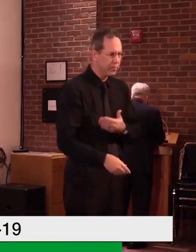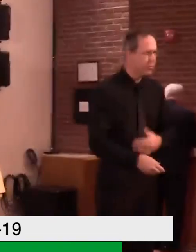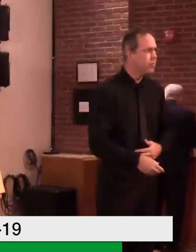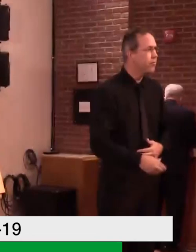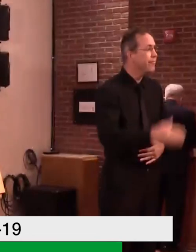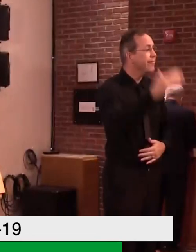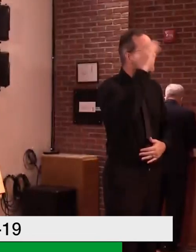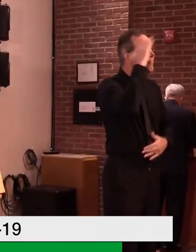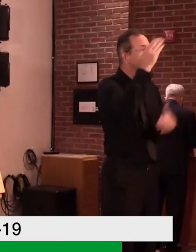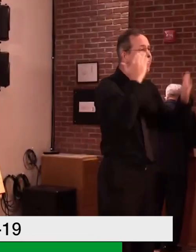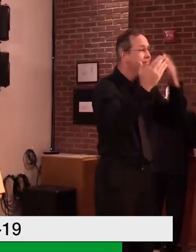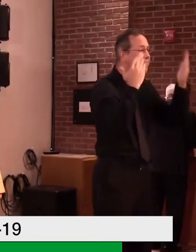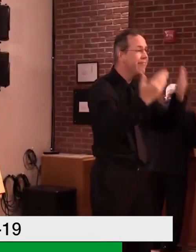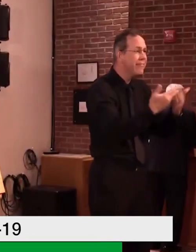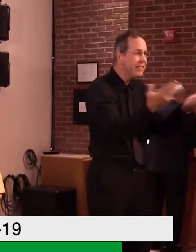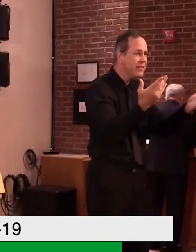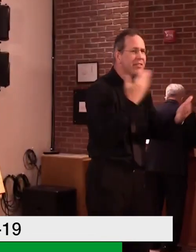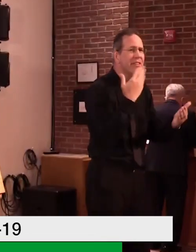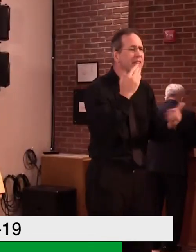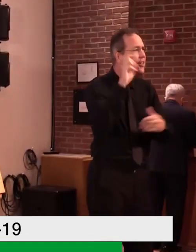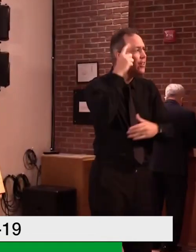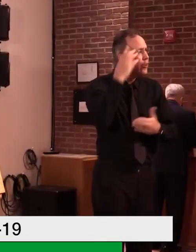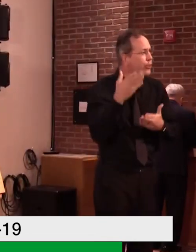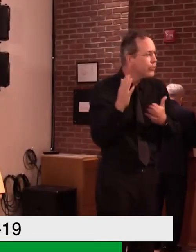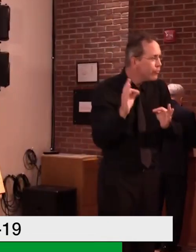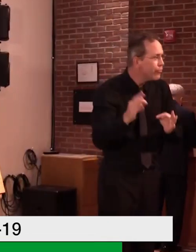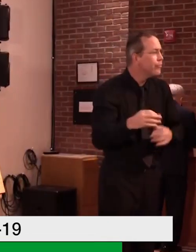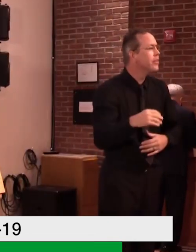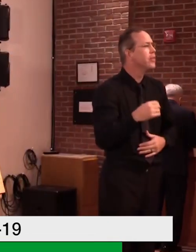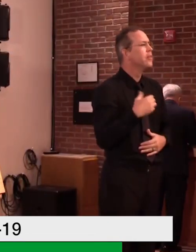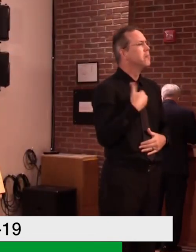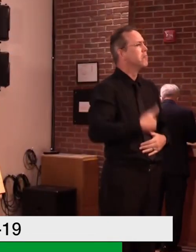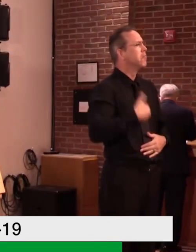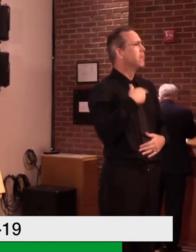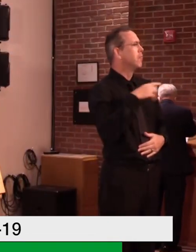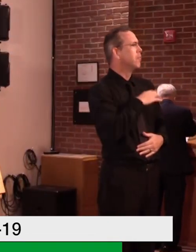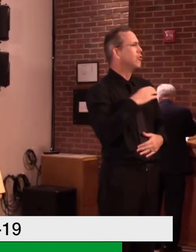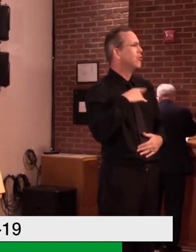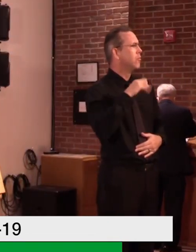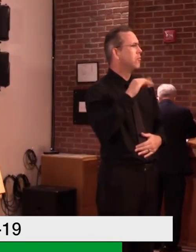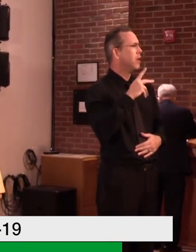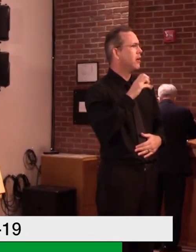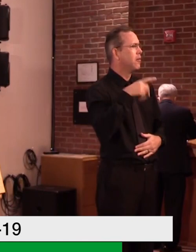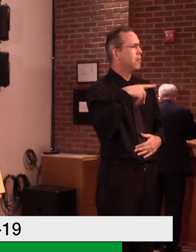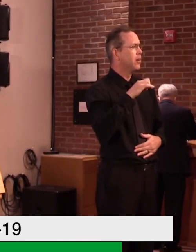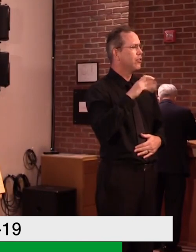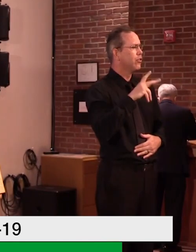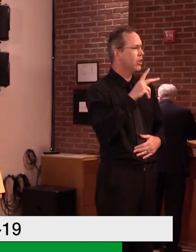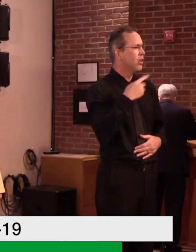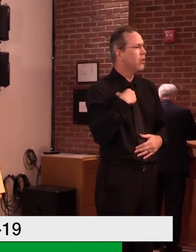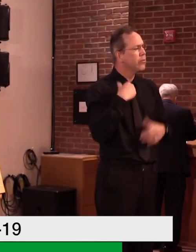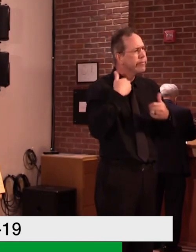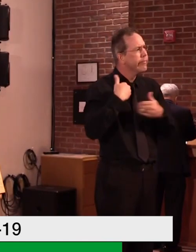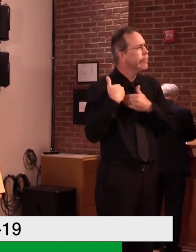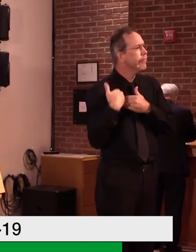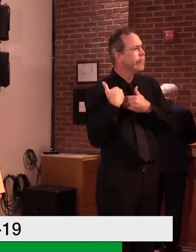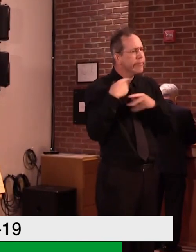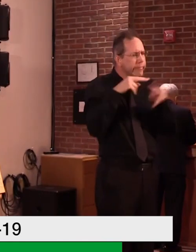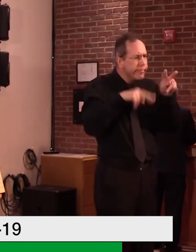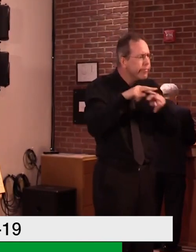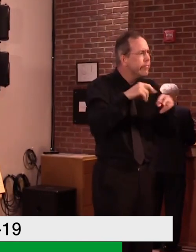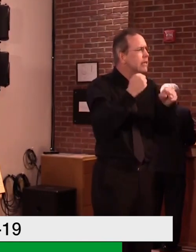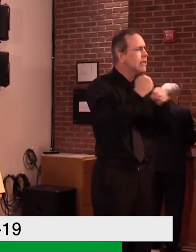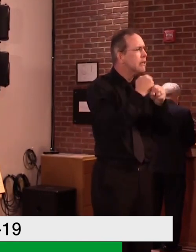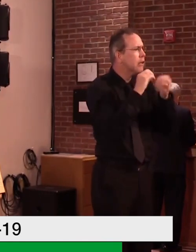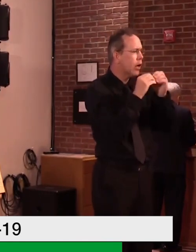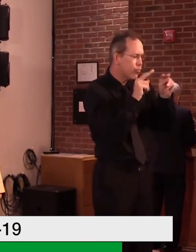Good morning, everyone. Thank you, Governor. I'm Mike Pichek, and I've been leading Vermont's data and modeling team throughout the pandemic. We'll begin today's